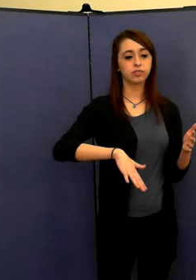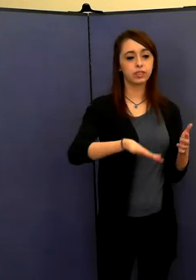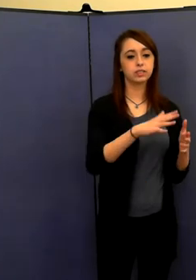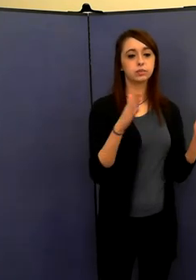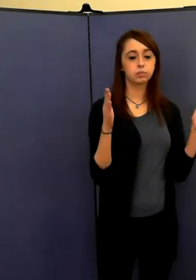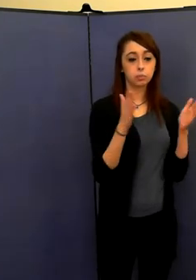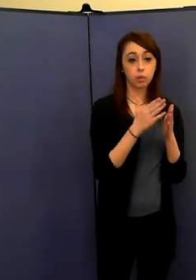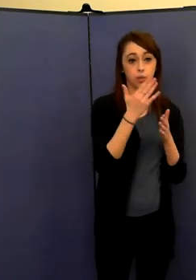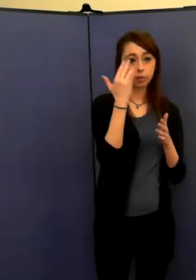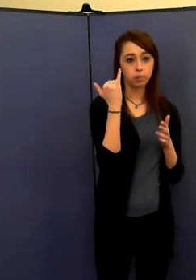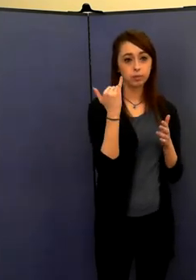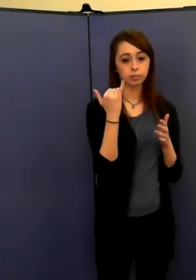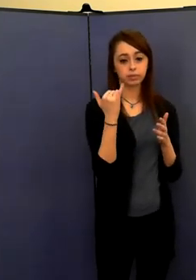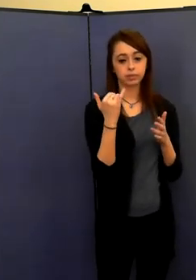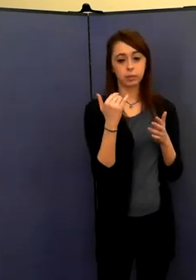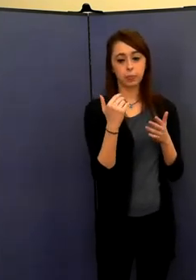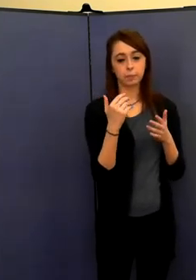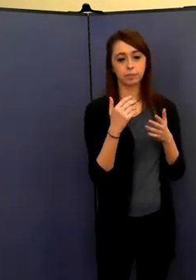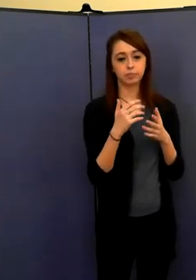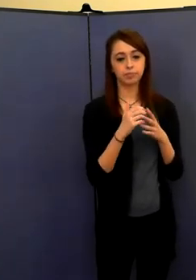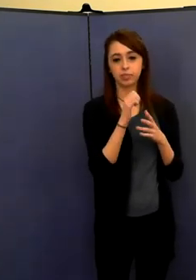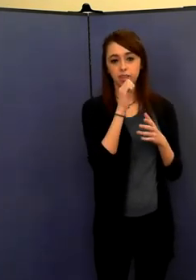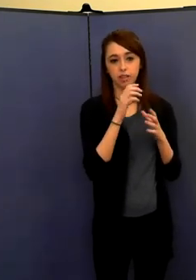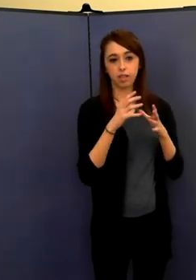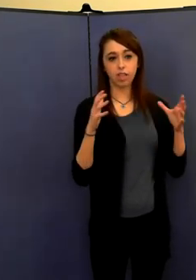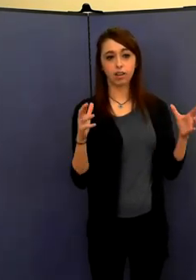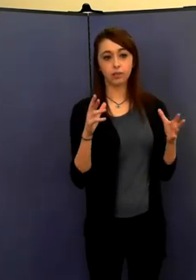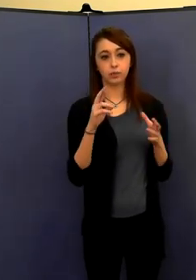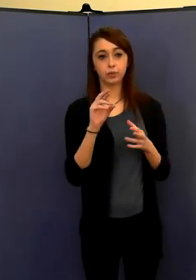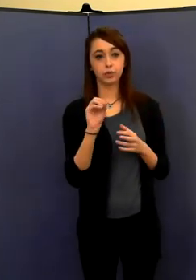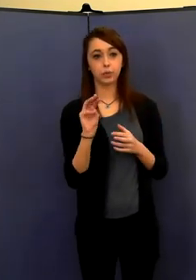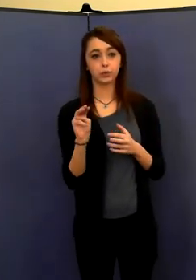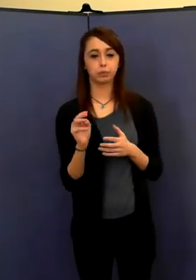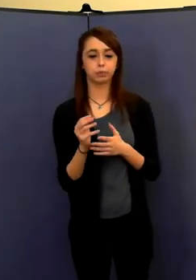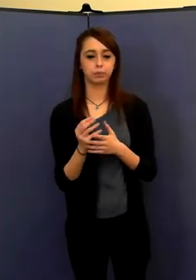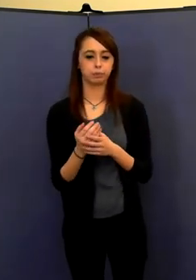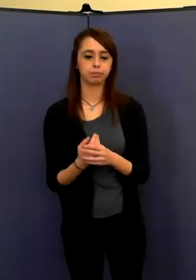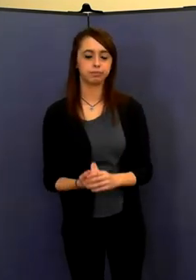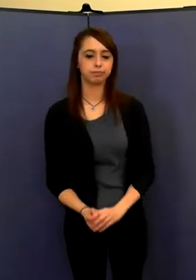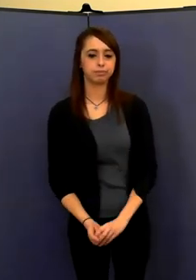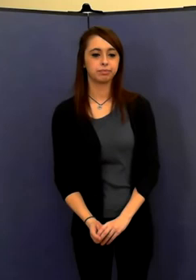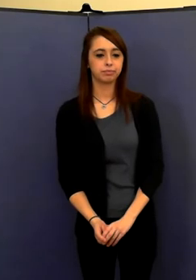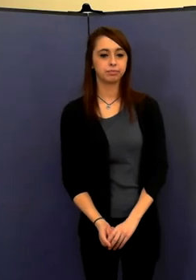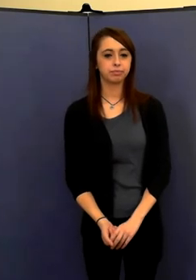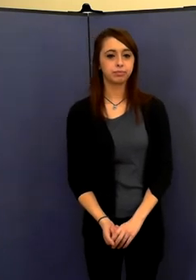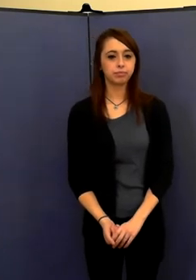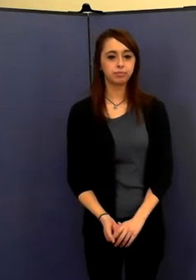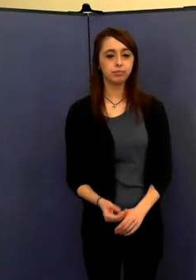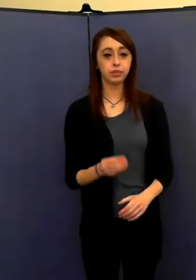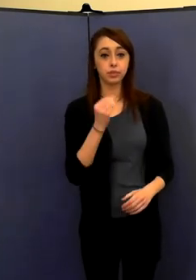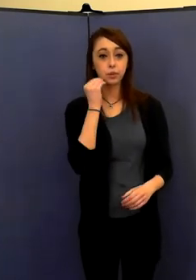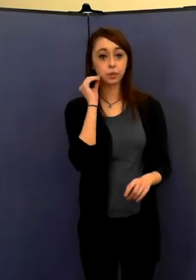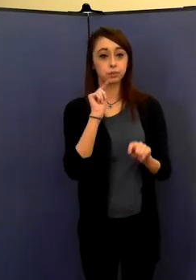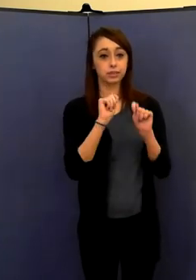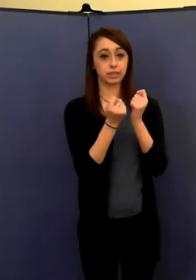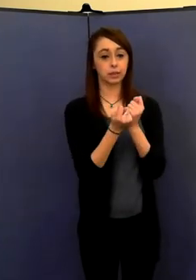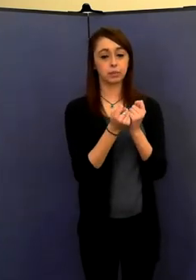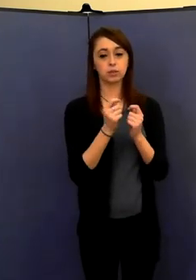have a lot of room. Each dugout, the home team is always on the right side of the field, so